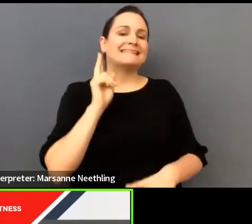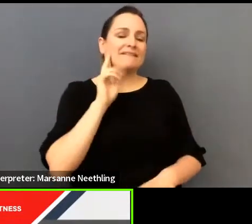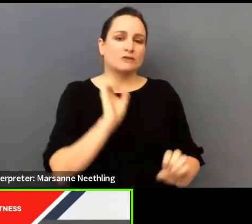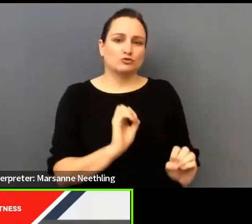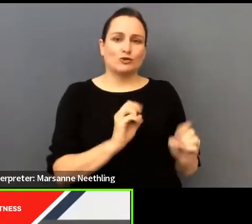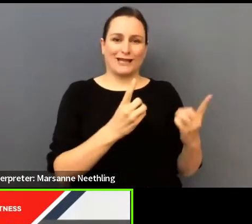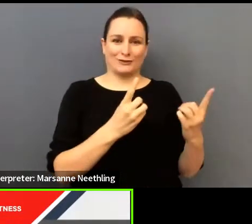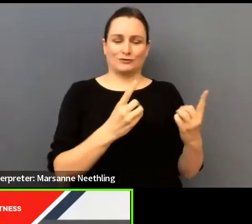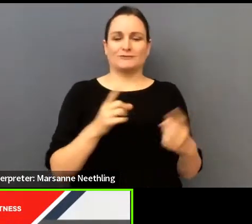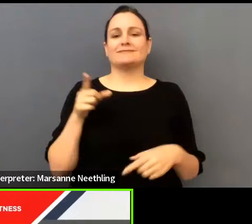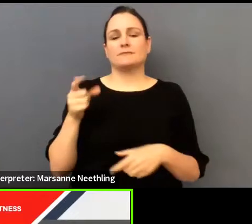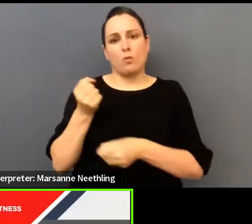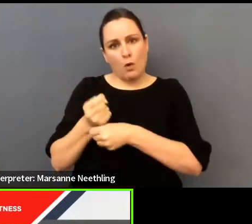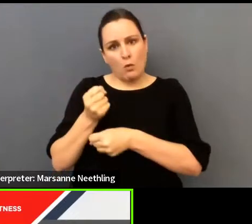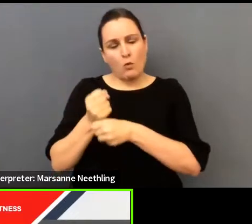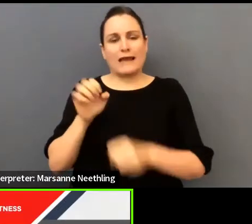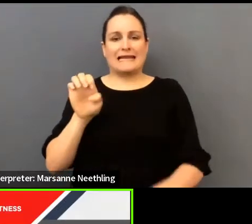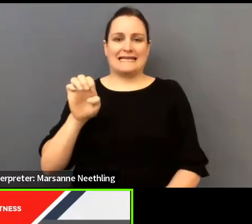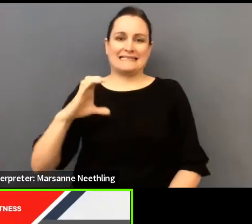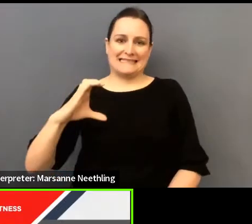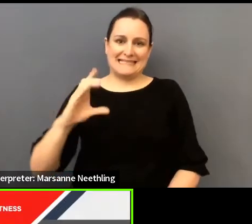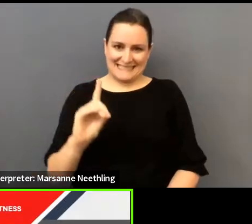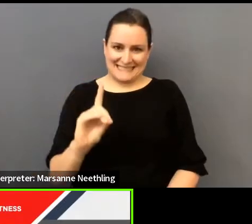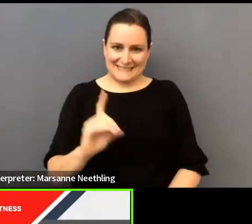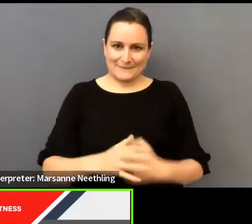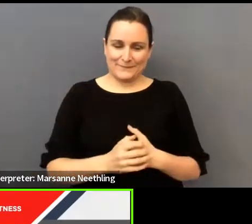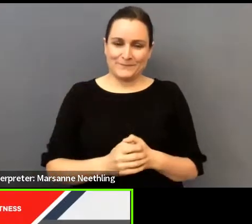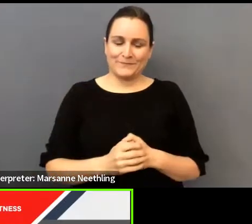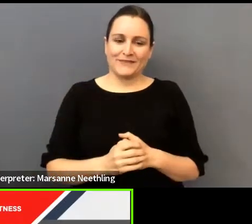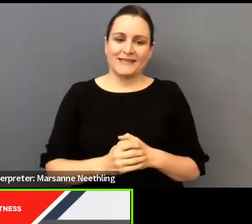development. The Western, I